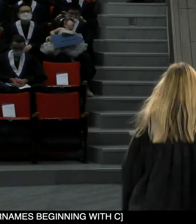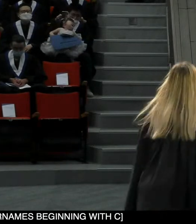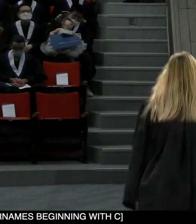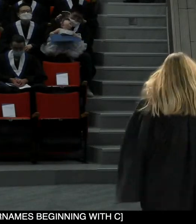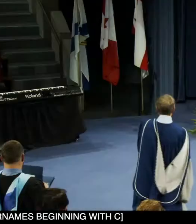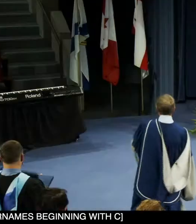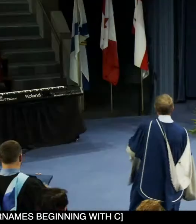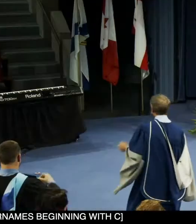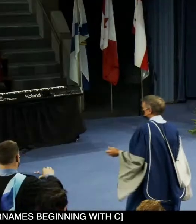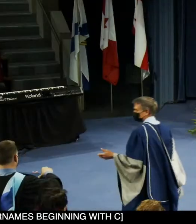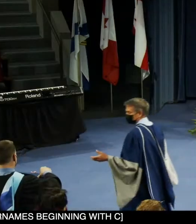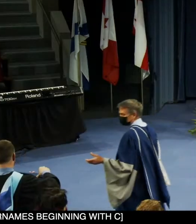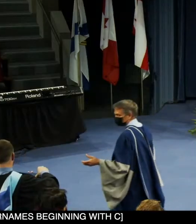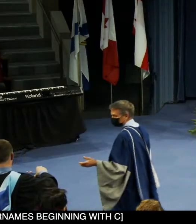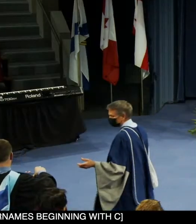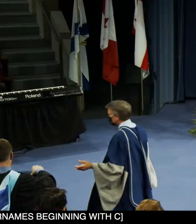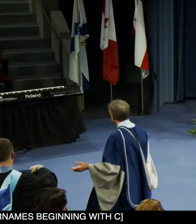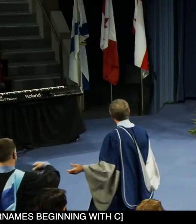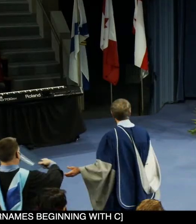Madeline Cox.